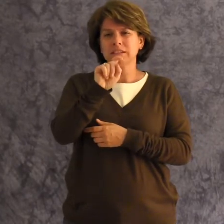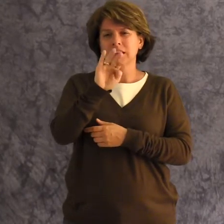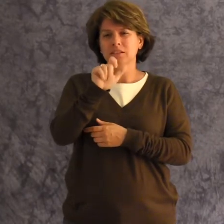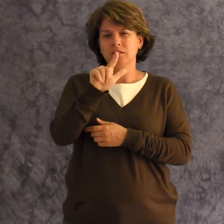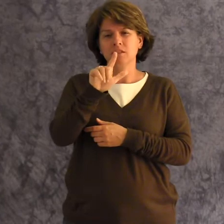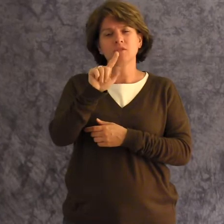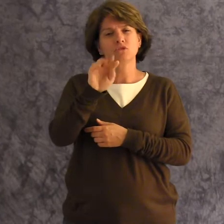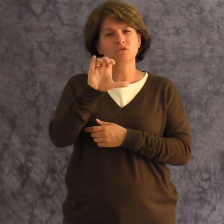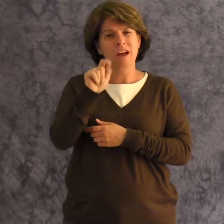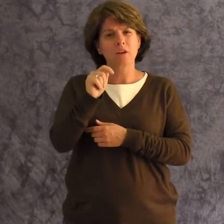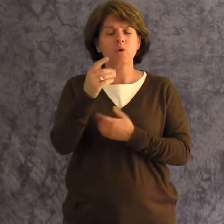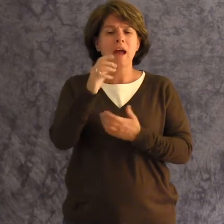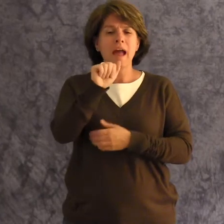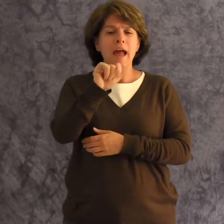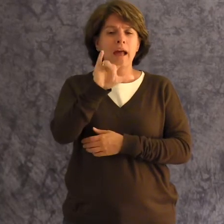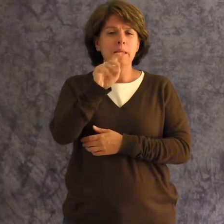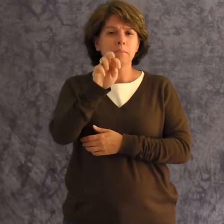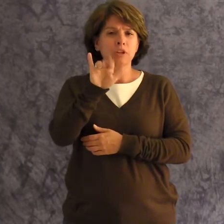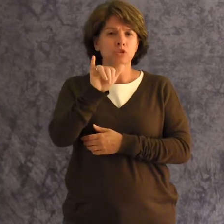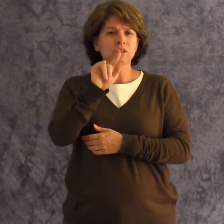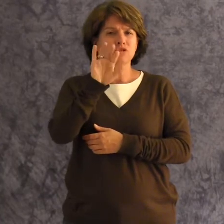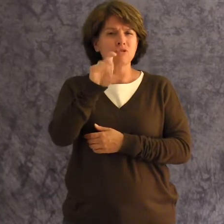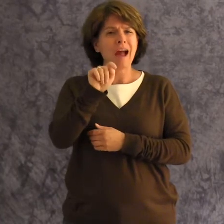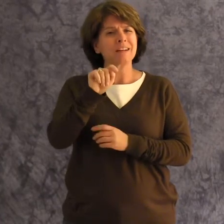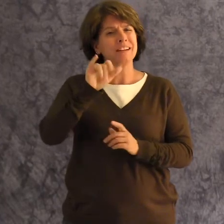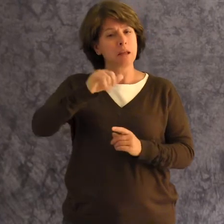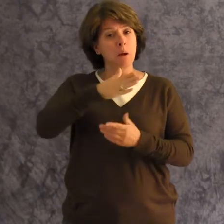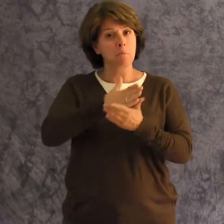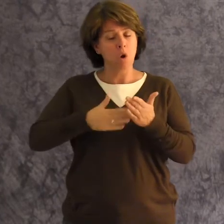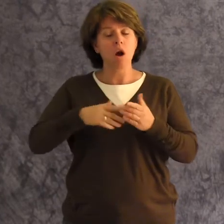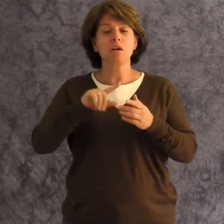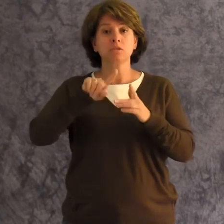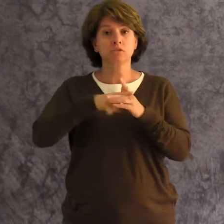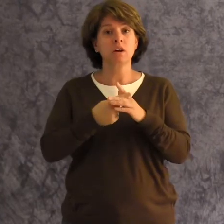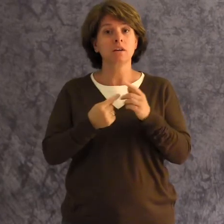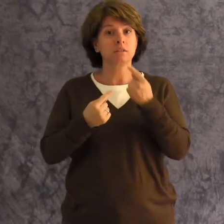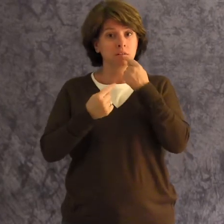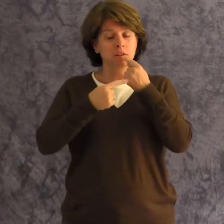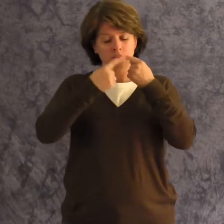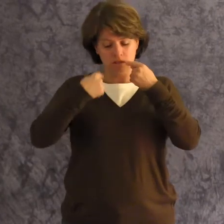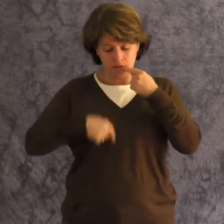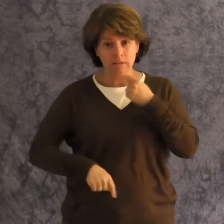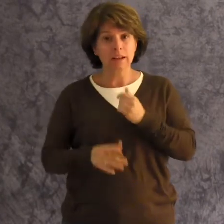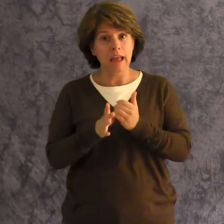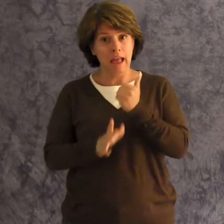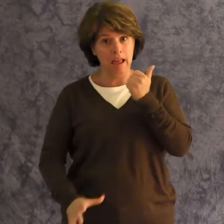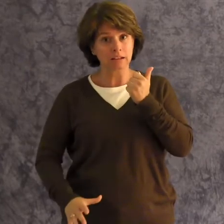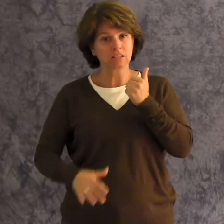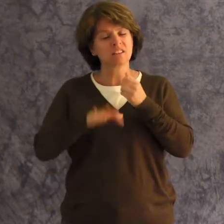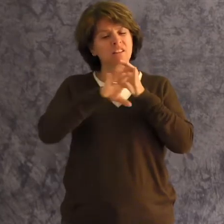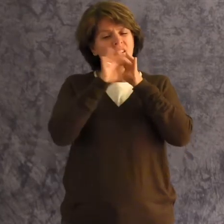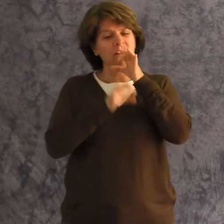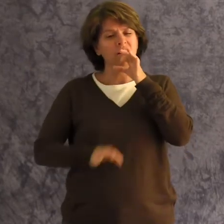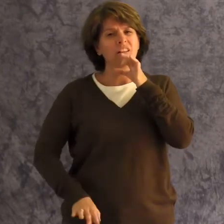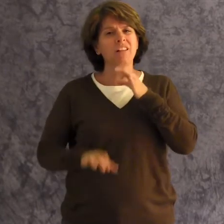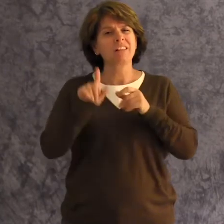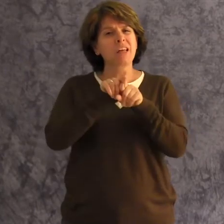this is a tube that's about 30 feet in length that starts at the mouth and ends at the anus. The alimentary canal consists of an oral